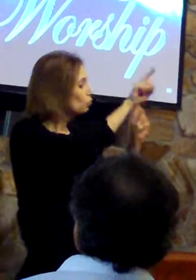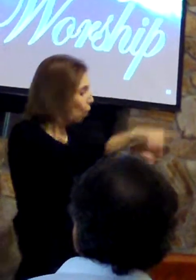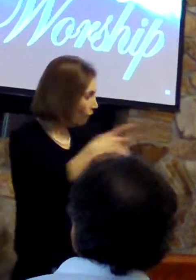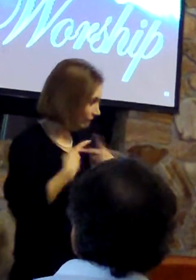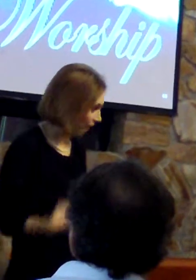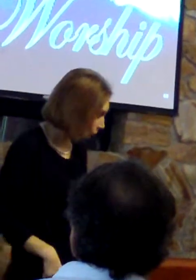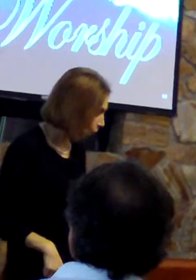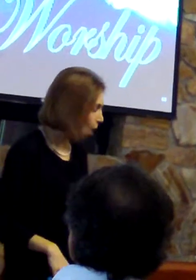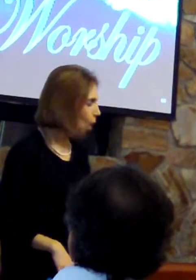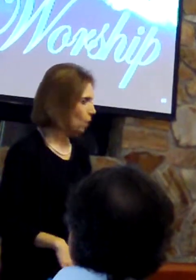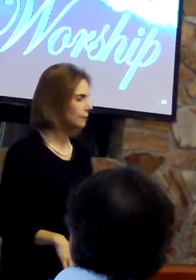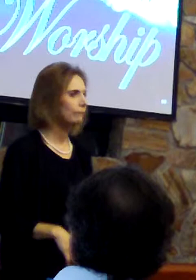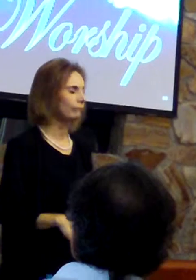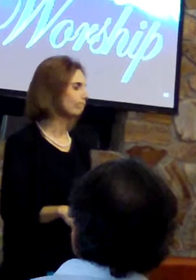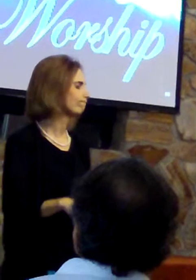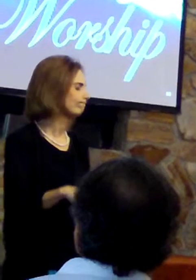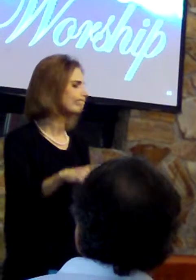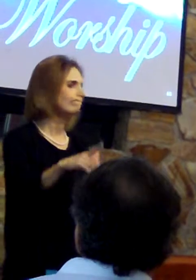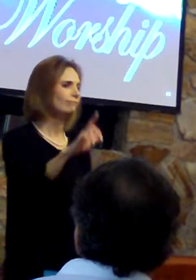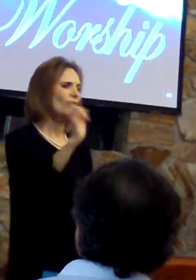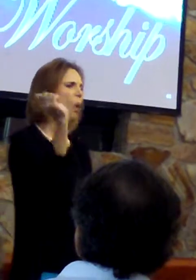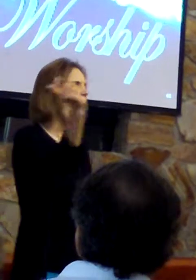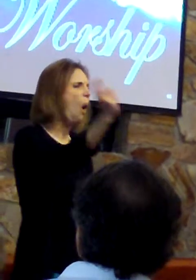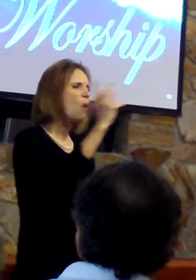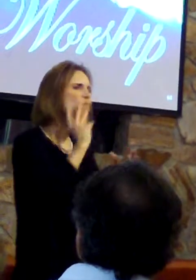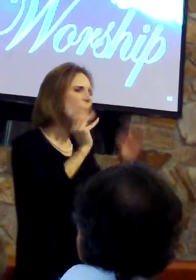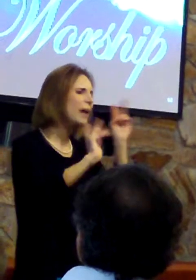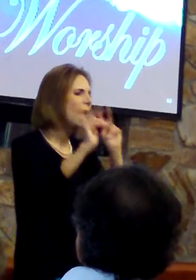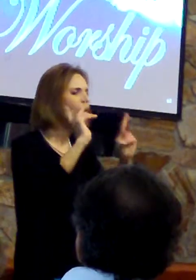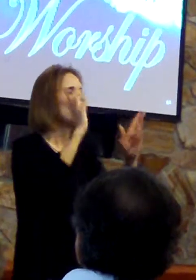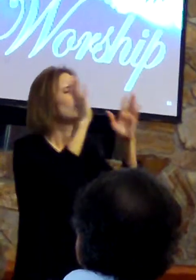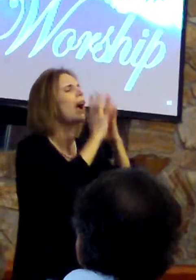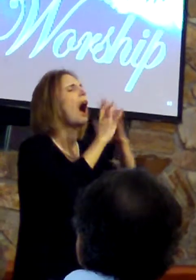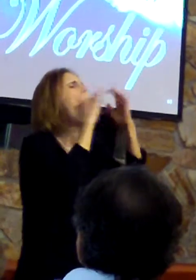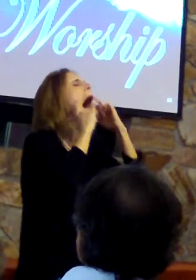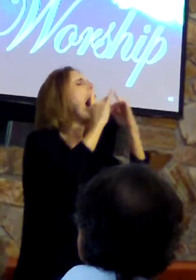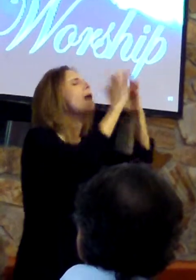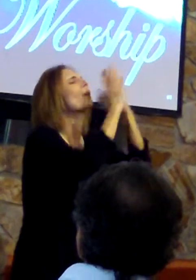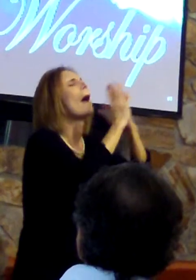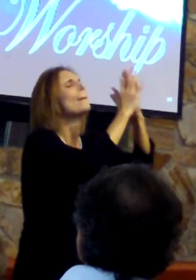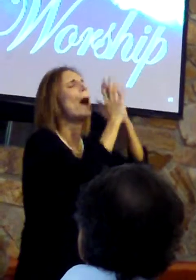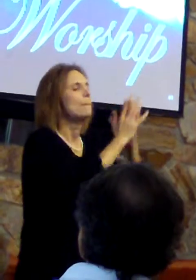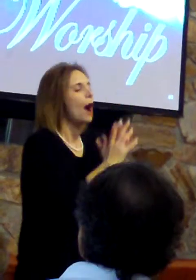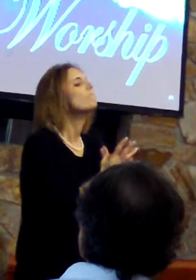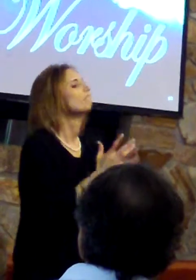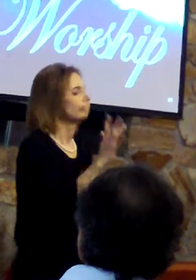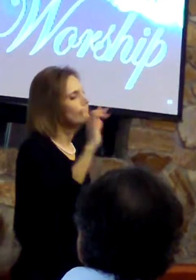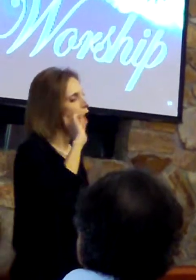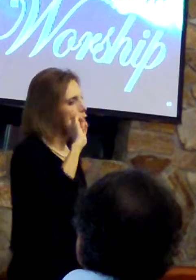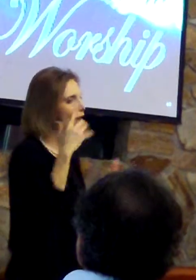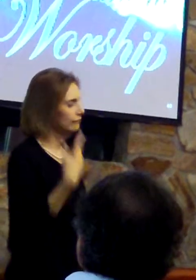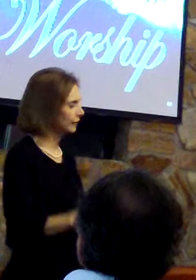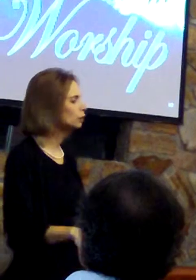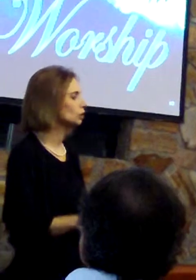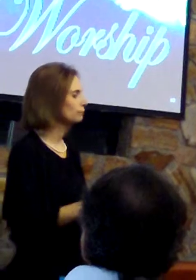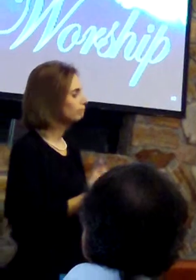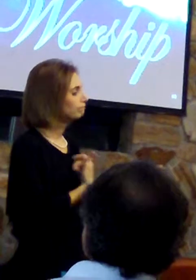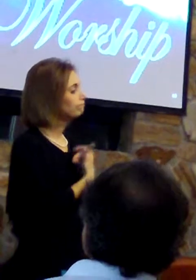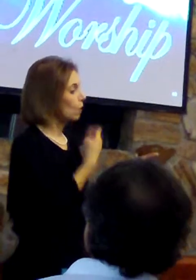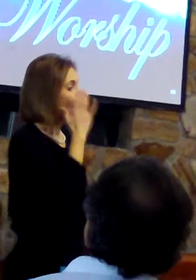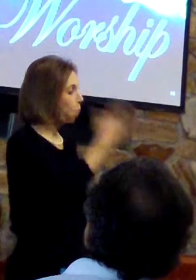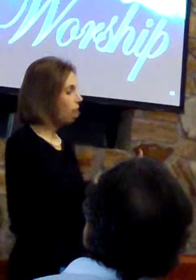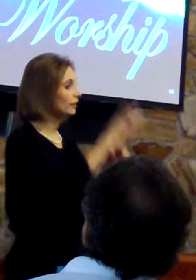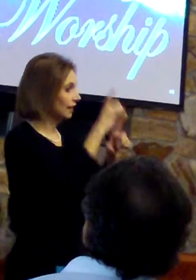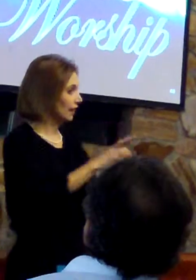Pharaoh. I've heard the cries of my people. I'm going to deliver my people from the bondage